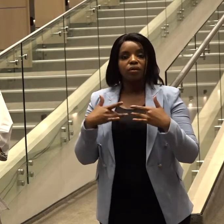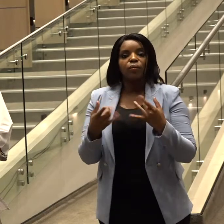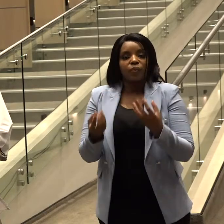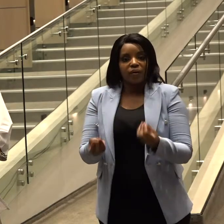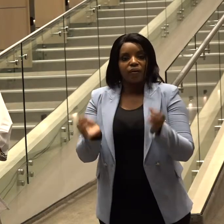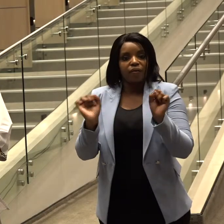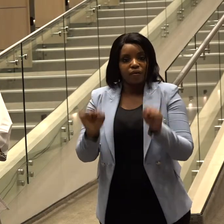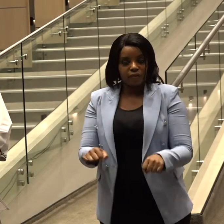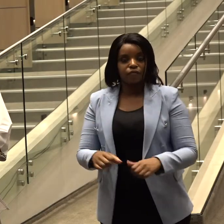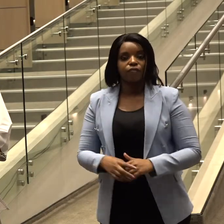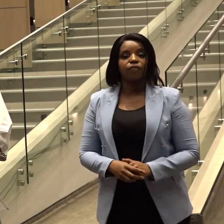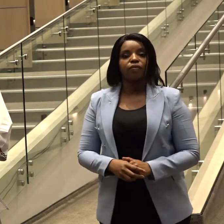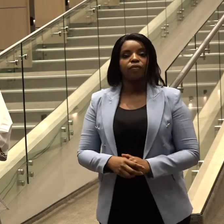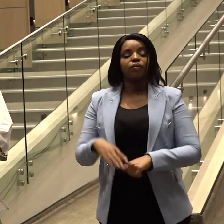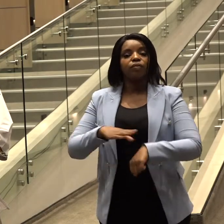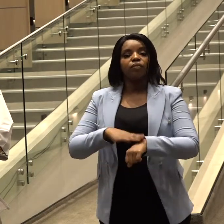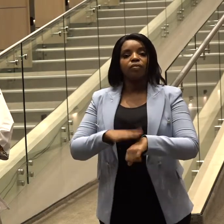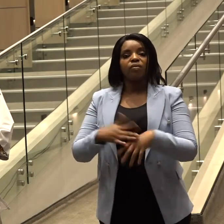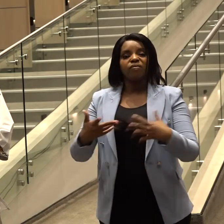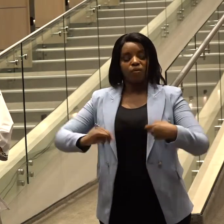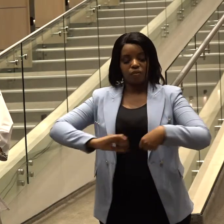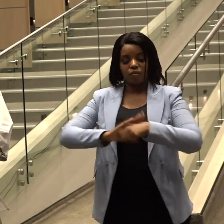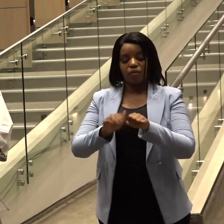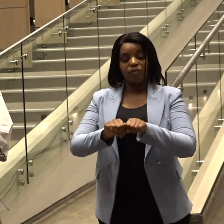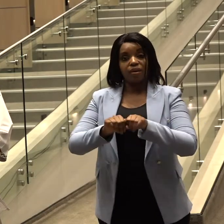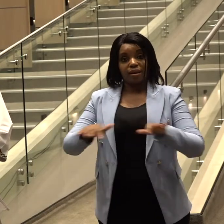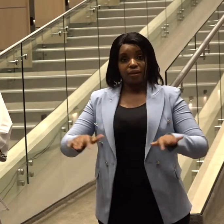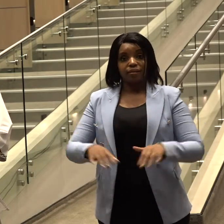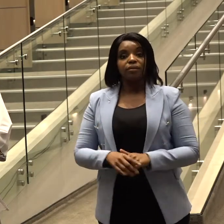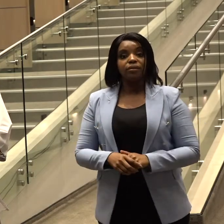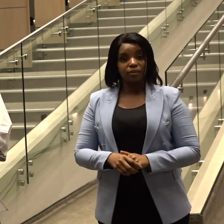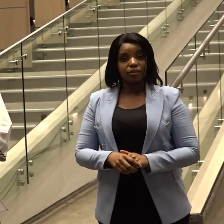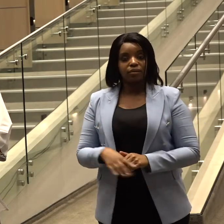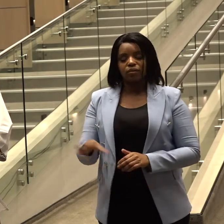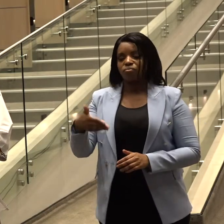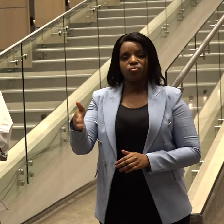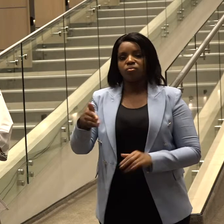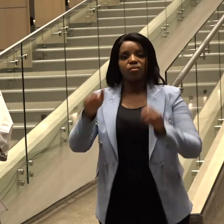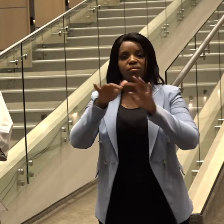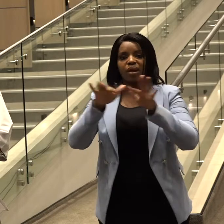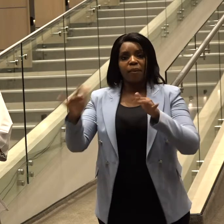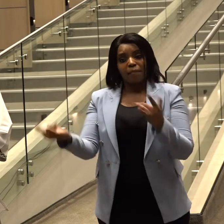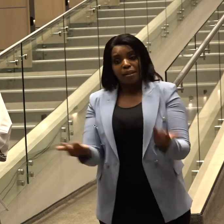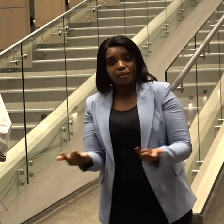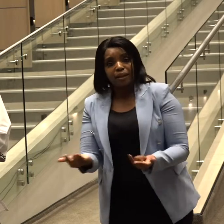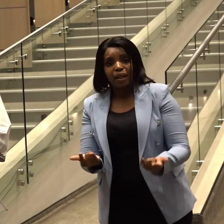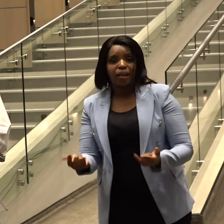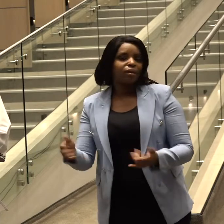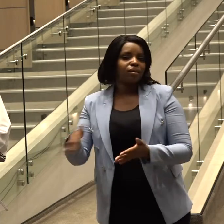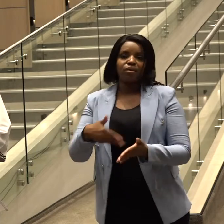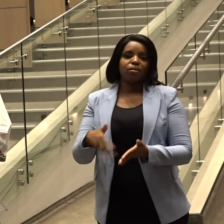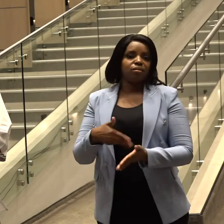coveted lighting there was no Traders there stayed at home